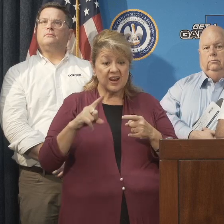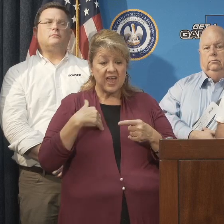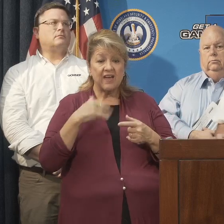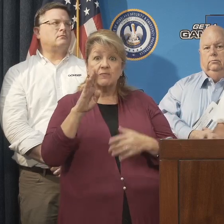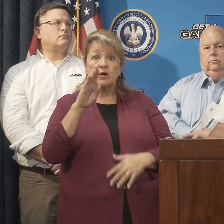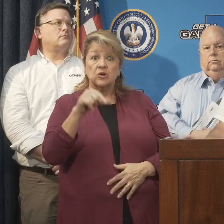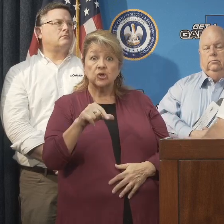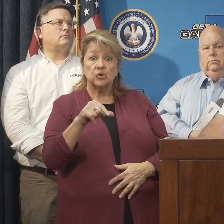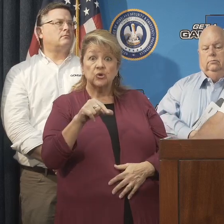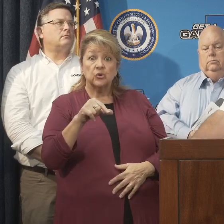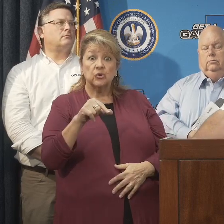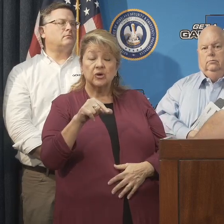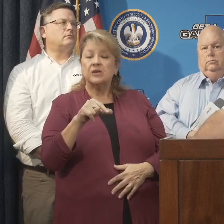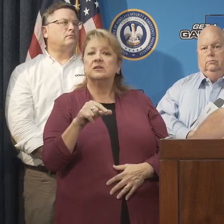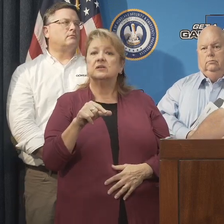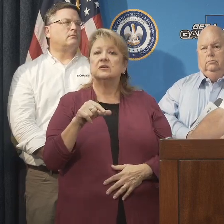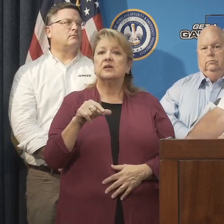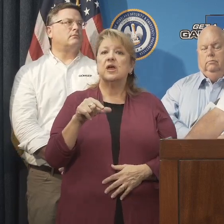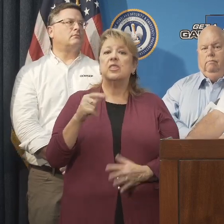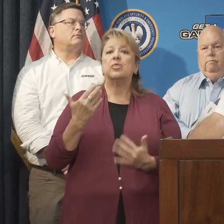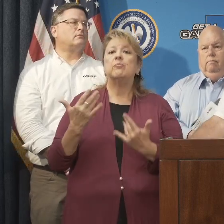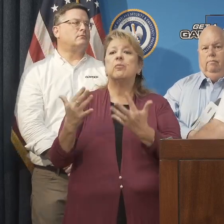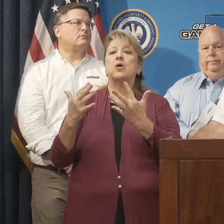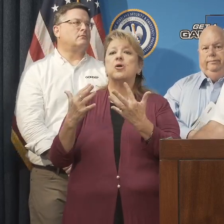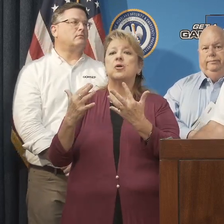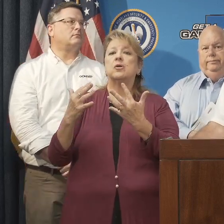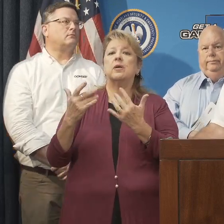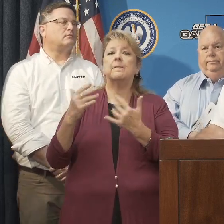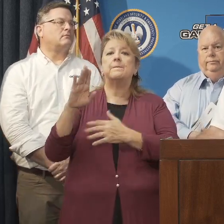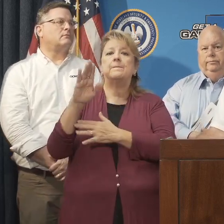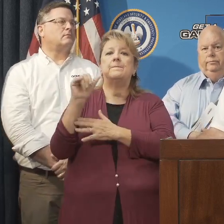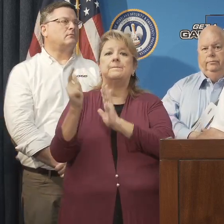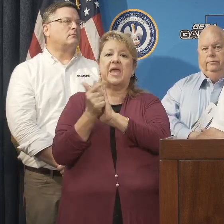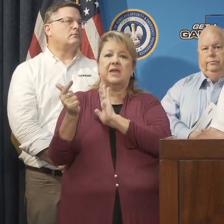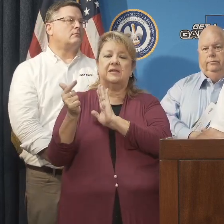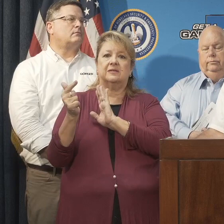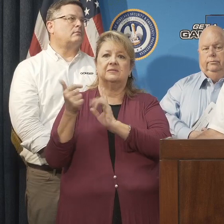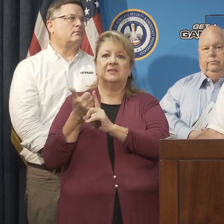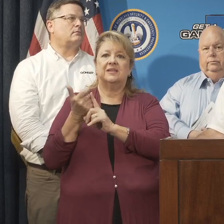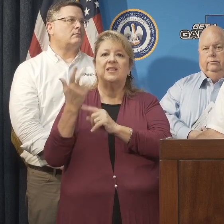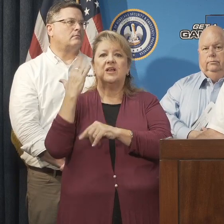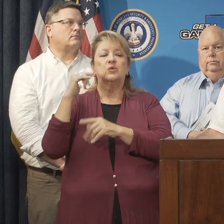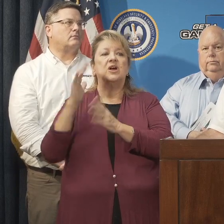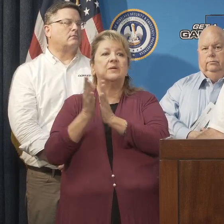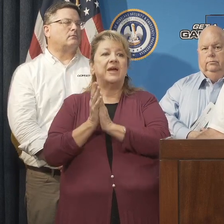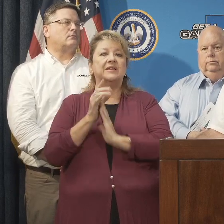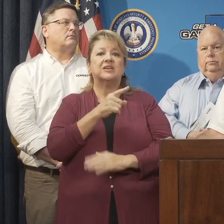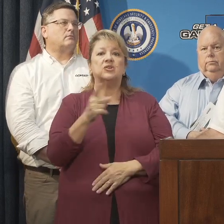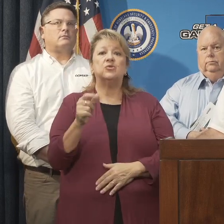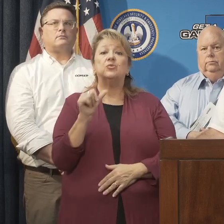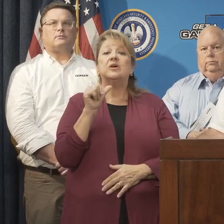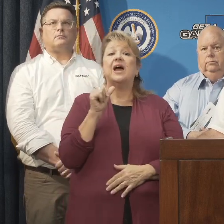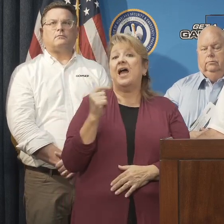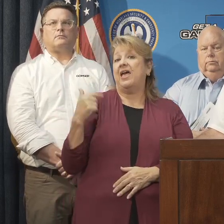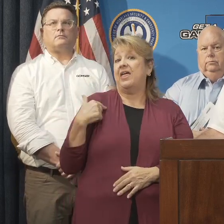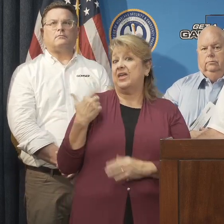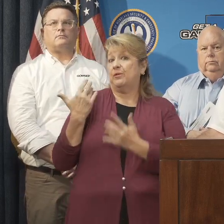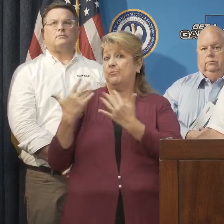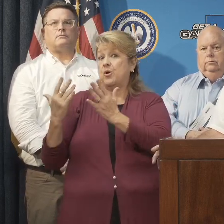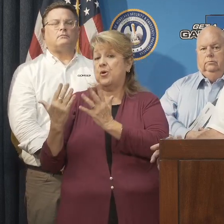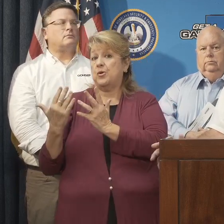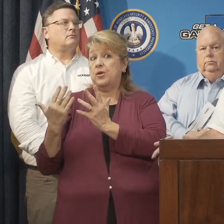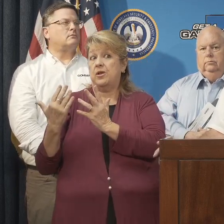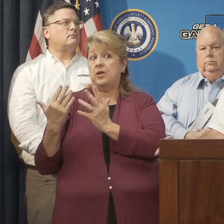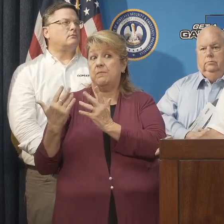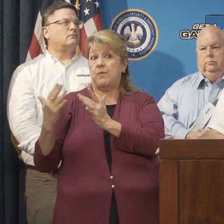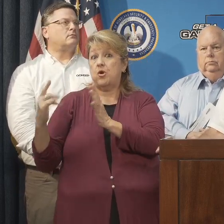No. you're strongly discouraging? No, so the burn ban speaks for itself, and that's why I use the word that I'm asking people not to do the